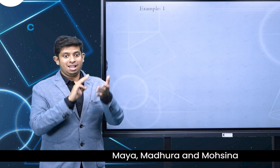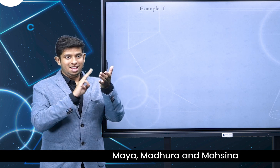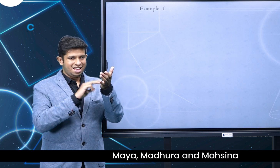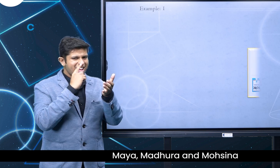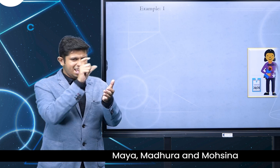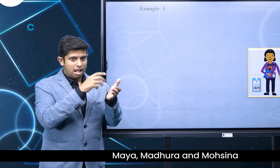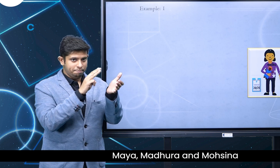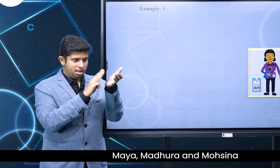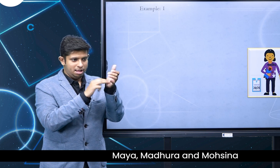Maya,